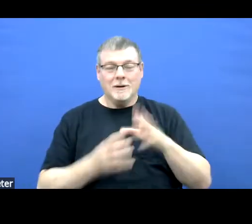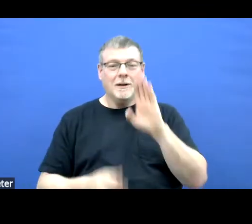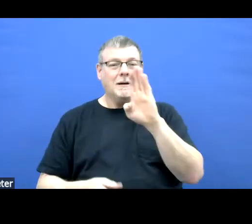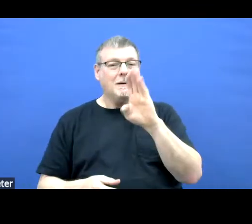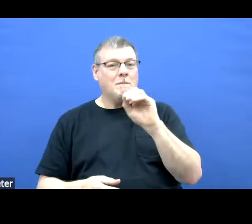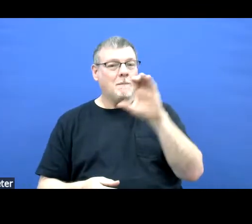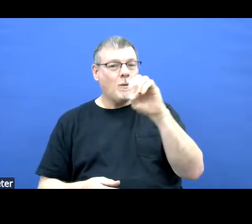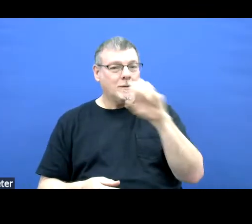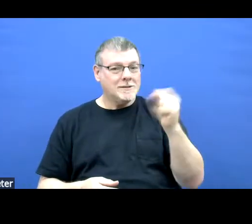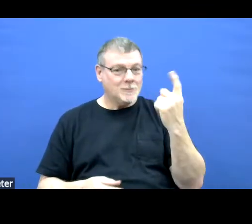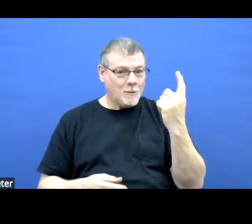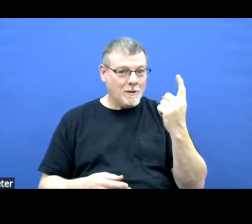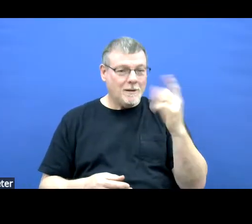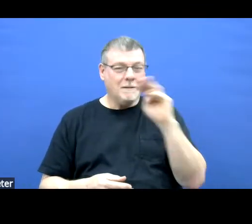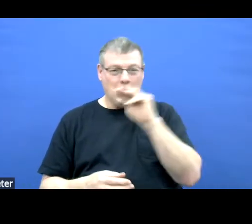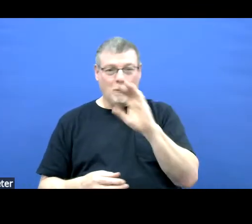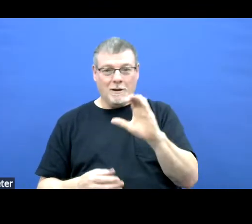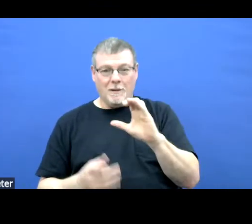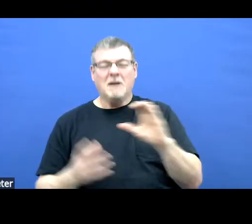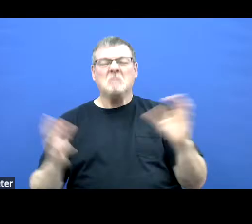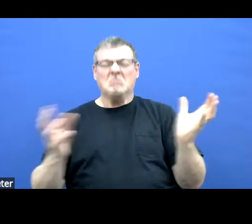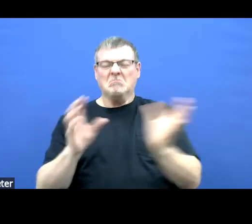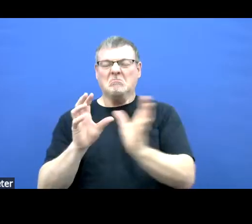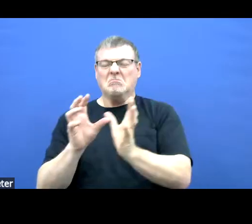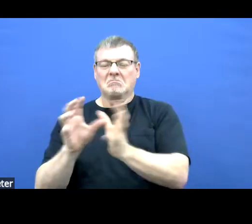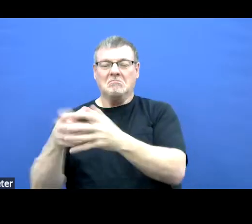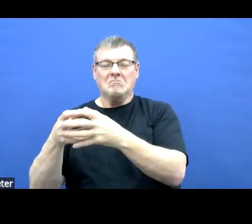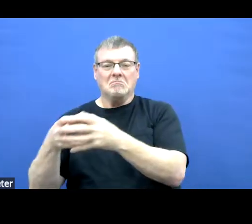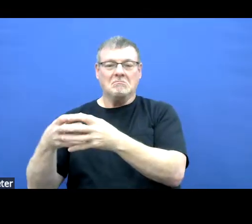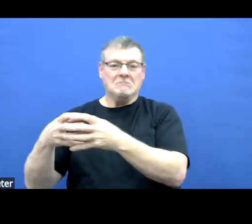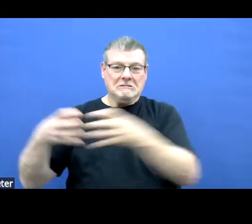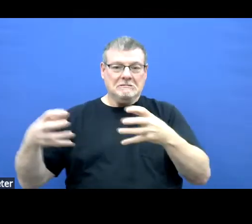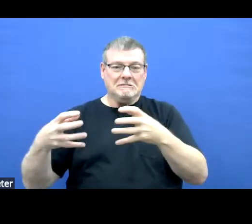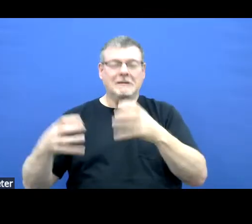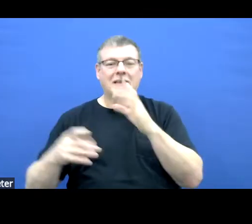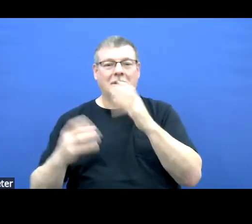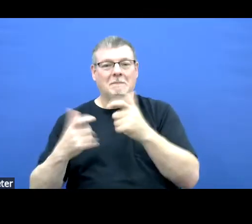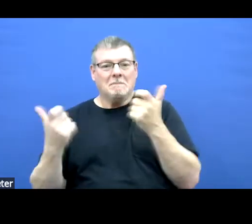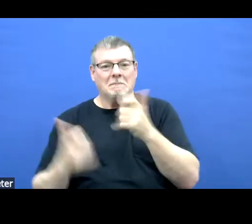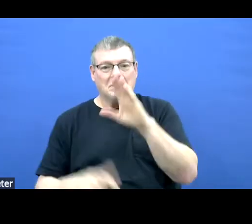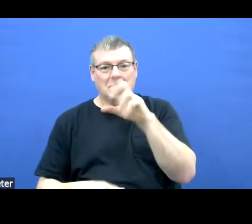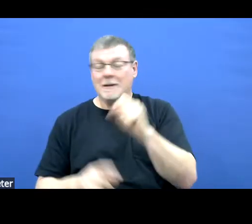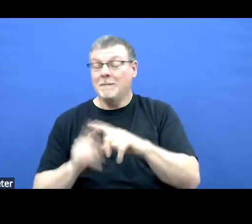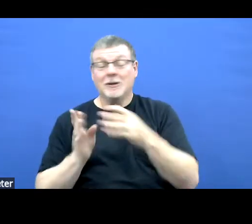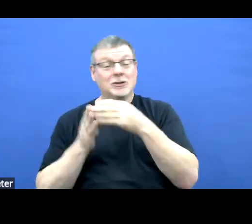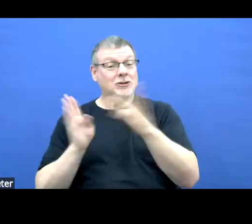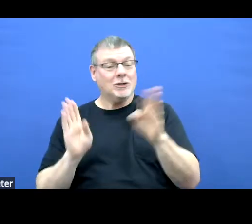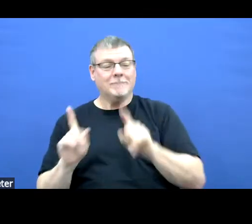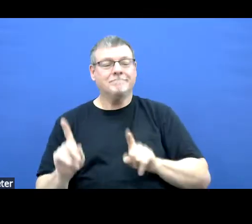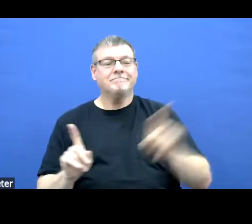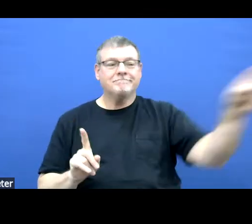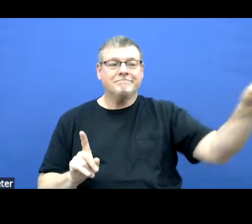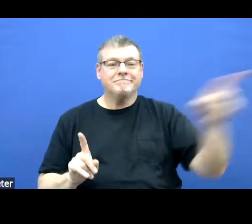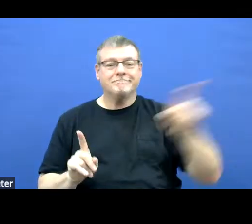one, Monroe County BOCES, they pull together to share, but generally you'll have,